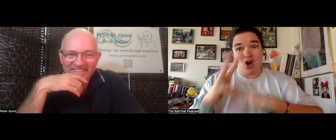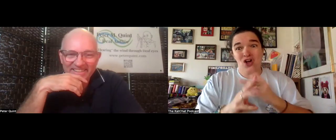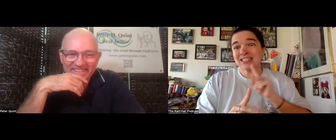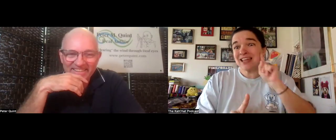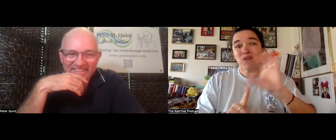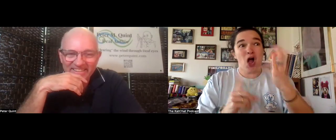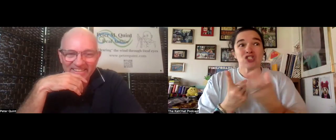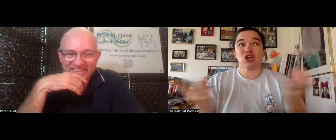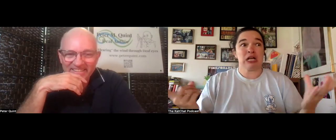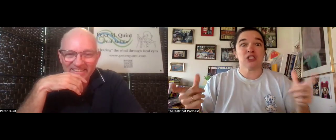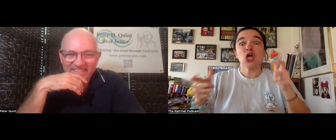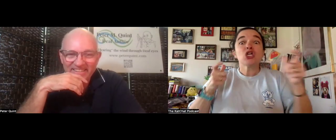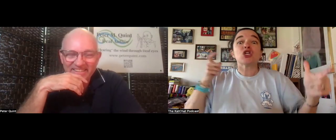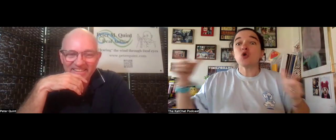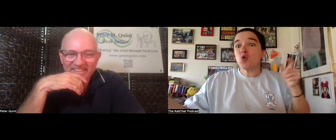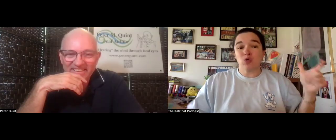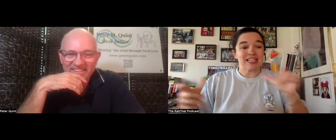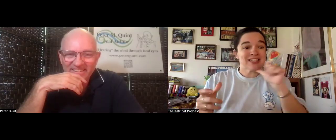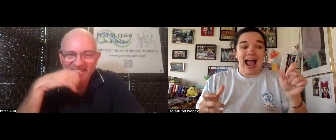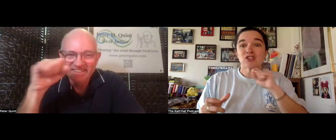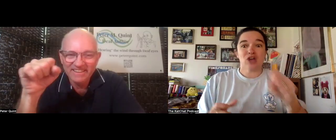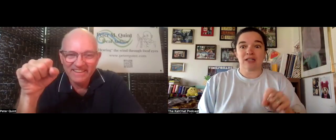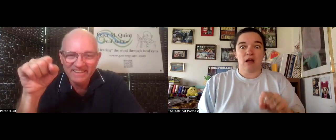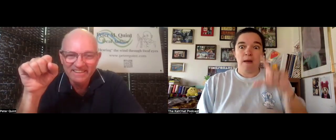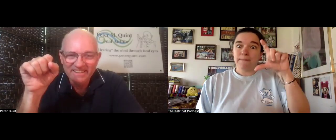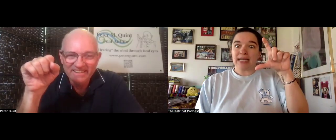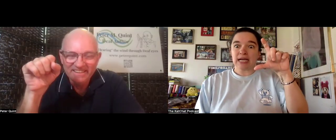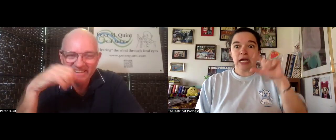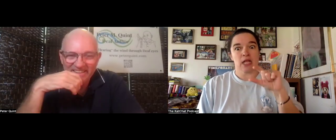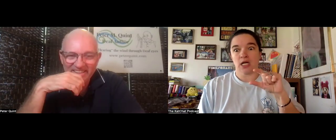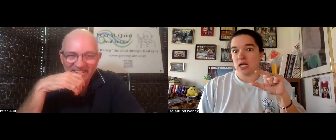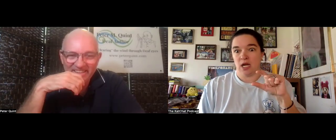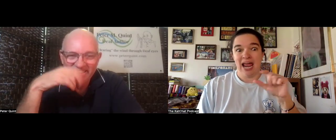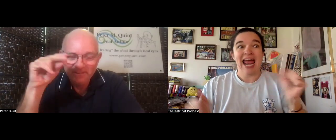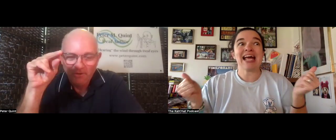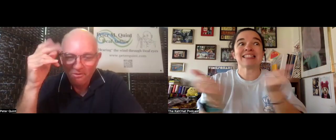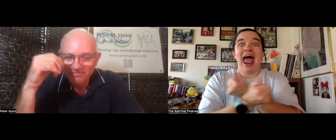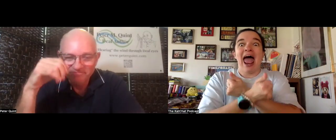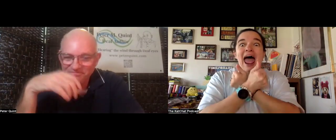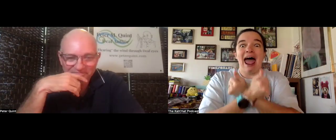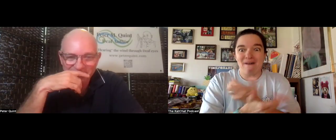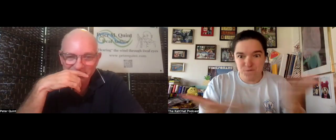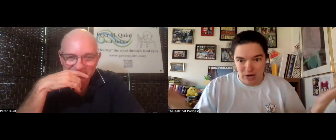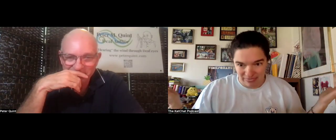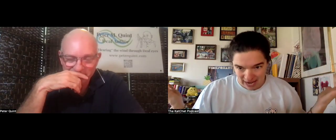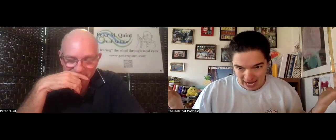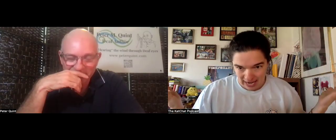that world and that culture is huge. It's not Yeah. just Beatty Melody. It's Oh.